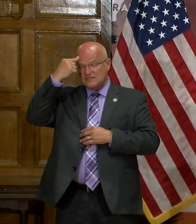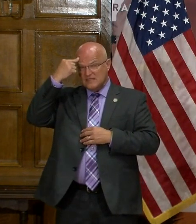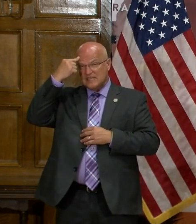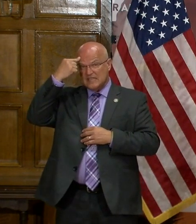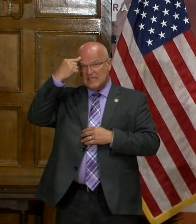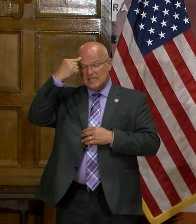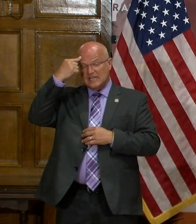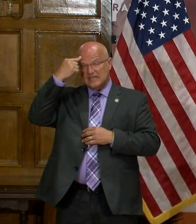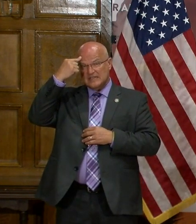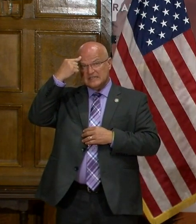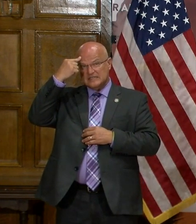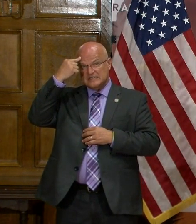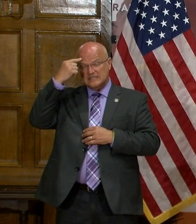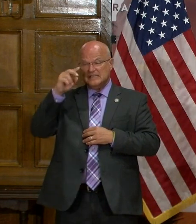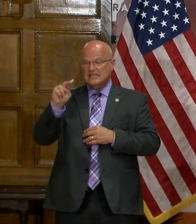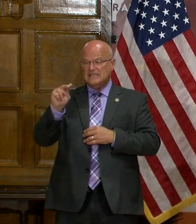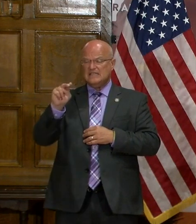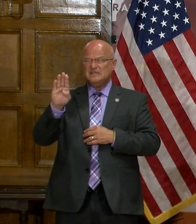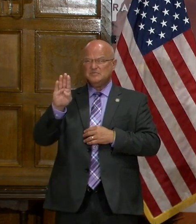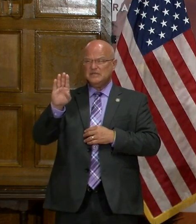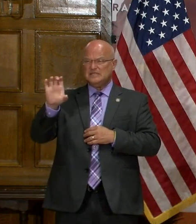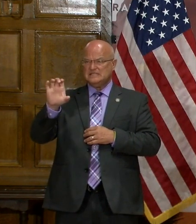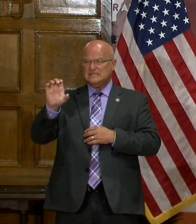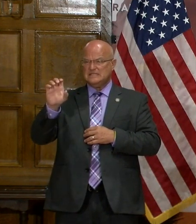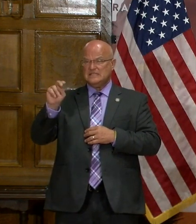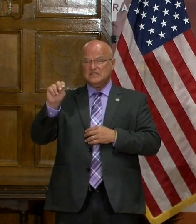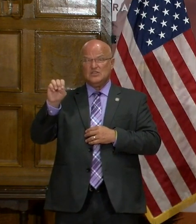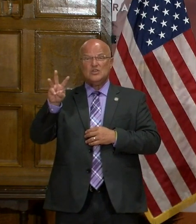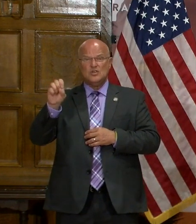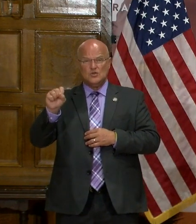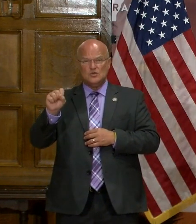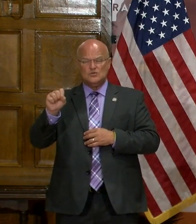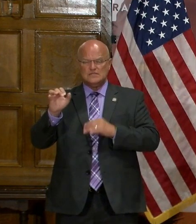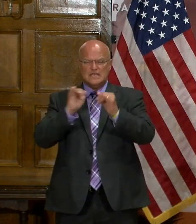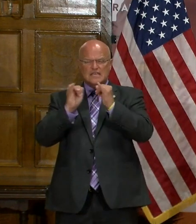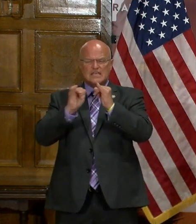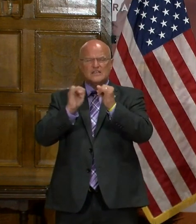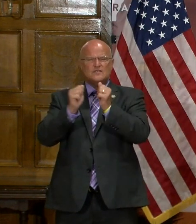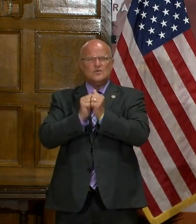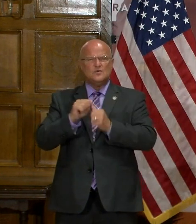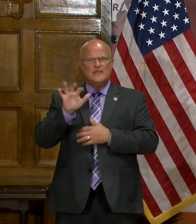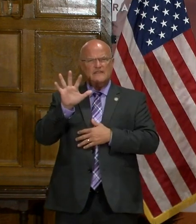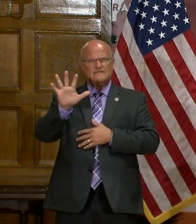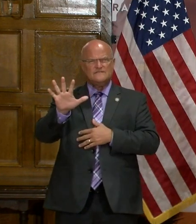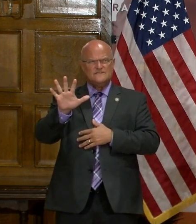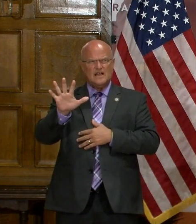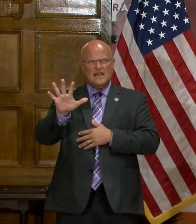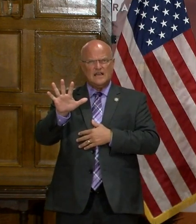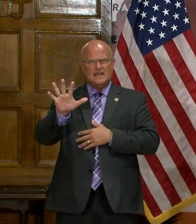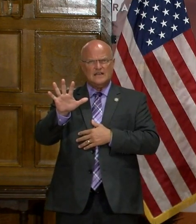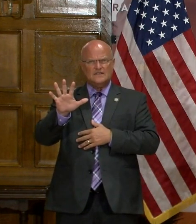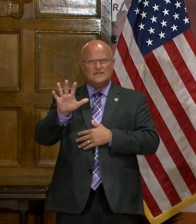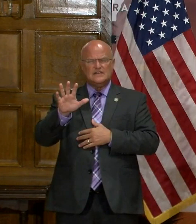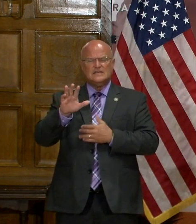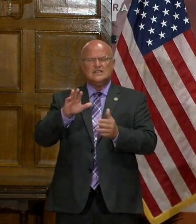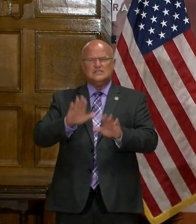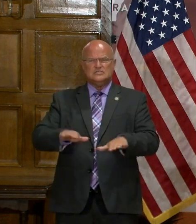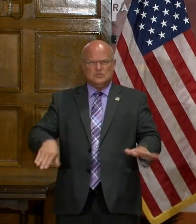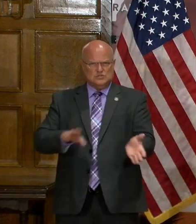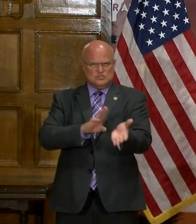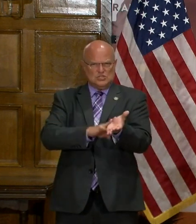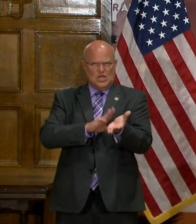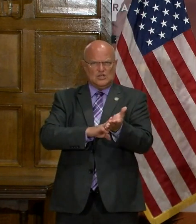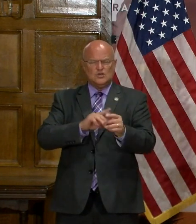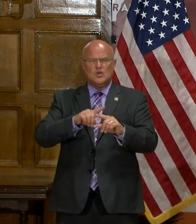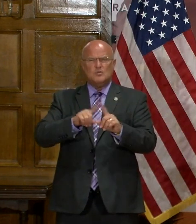on NBC News, they interviewed 5 not just pediatricians, but